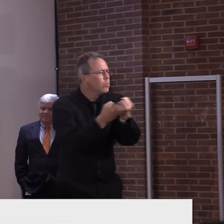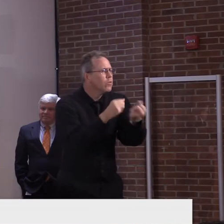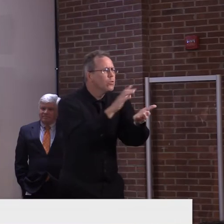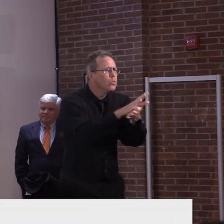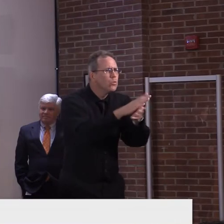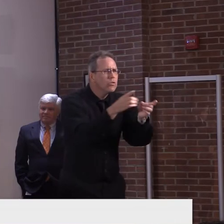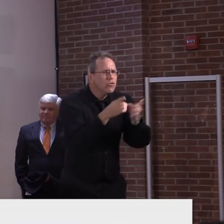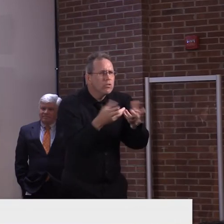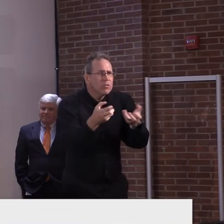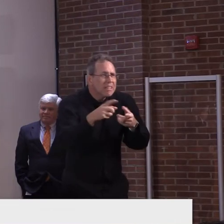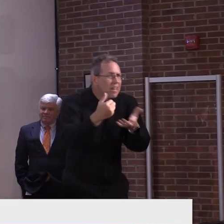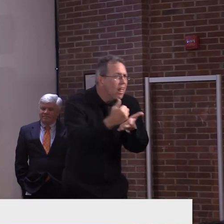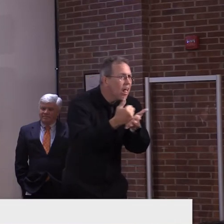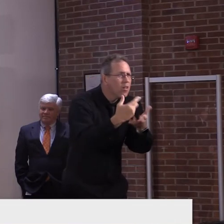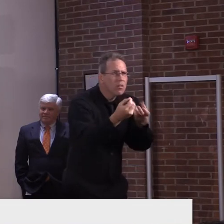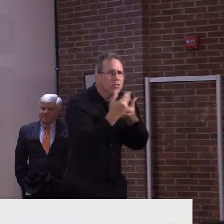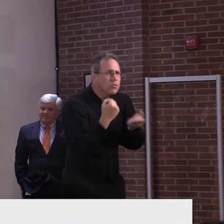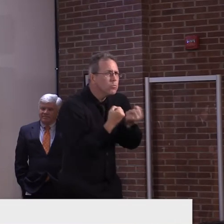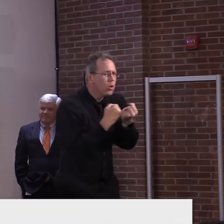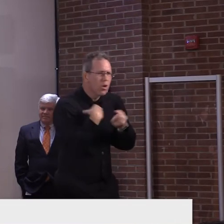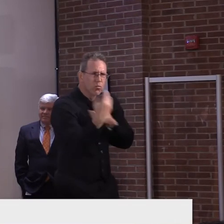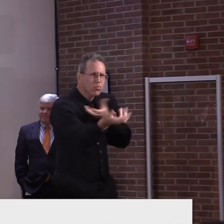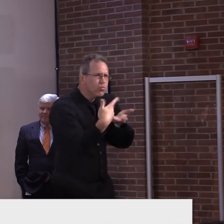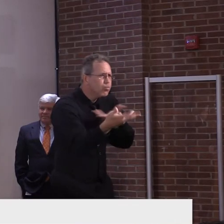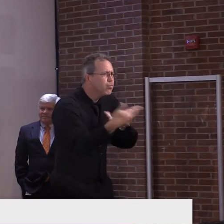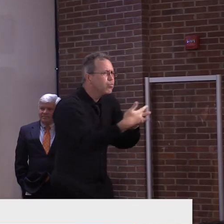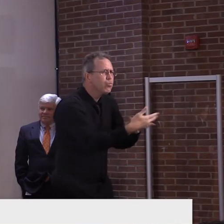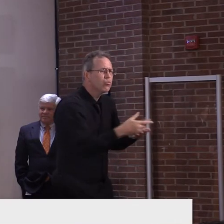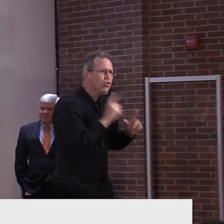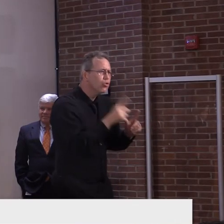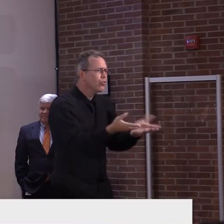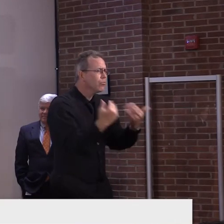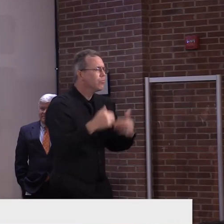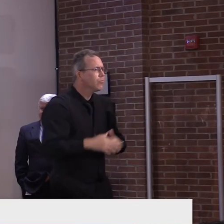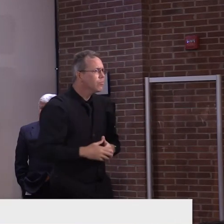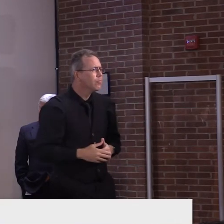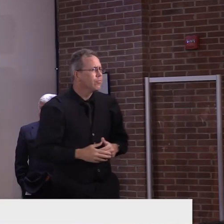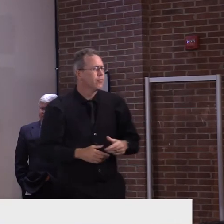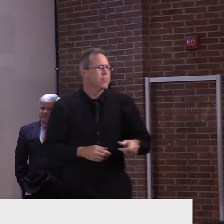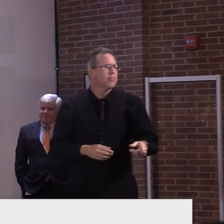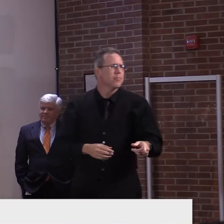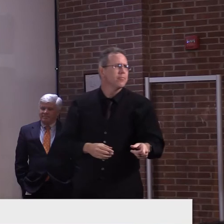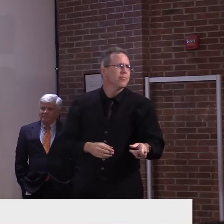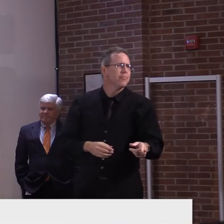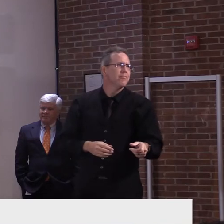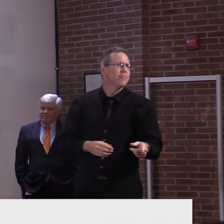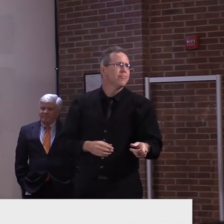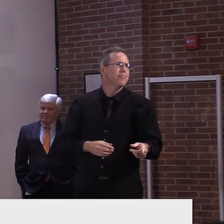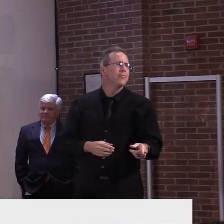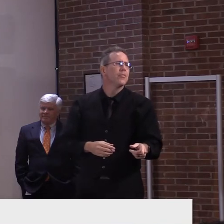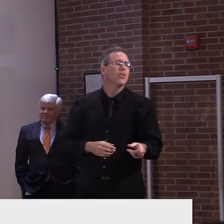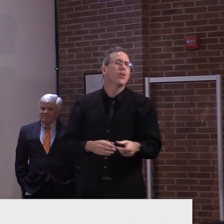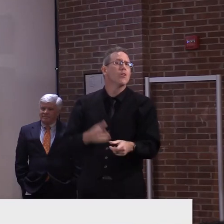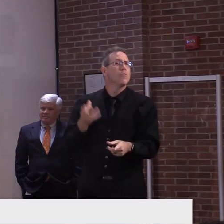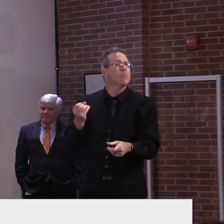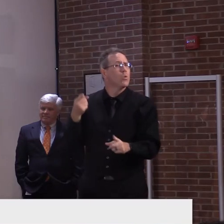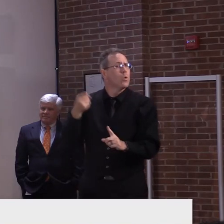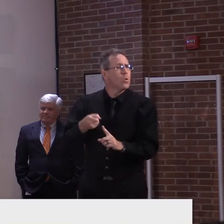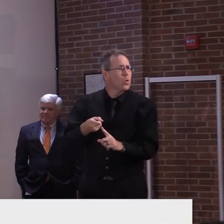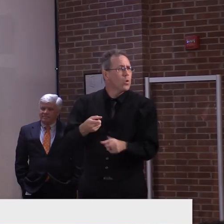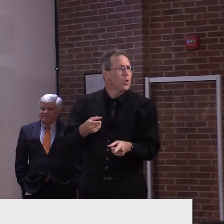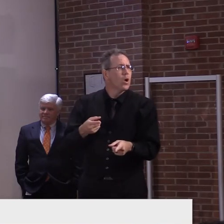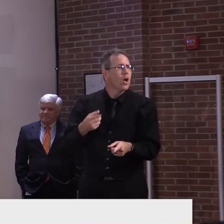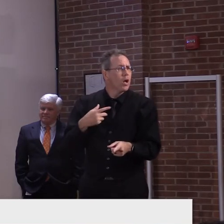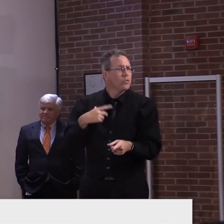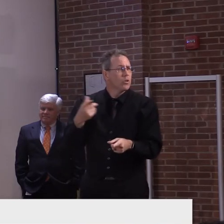issues. So you'd recommend that a district, if necessary, should close down, but it wouldn't have a guarantee